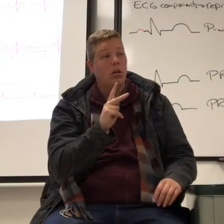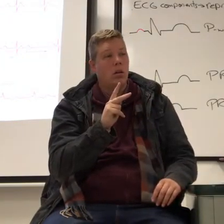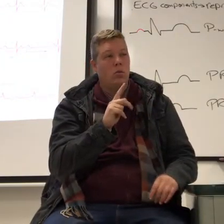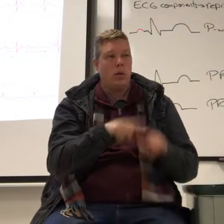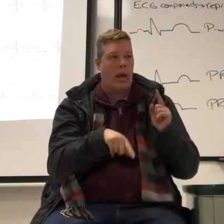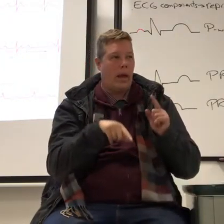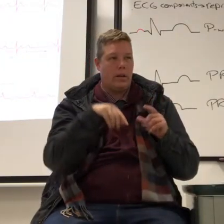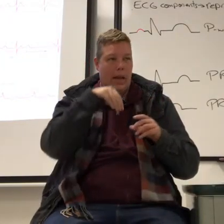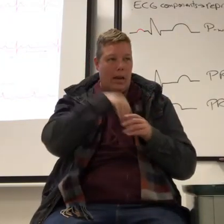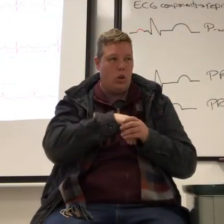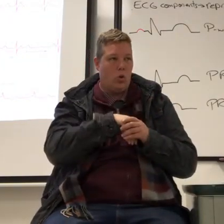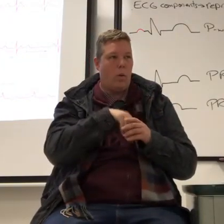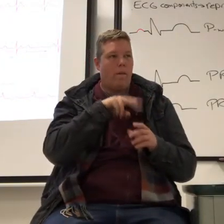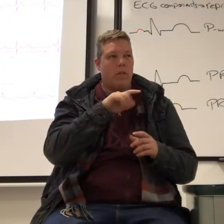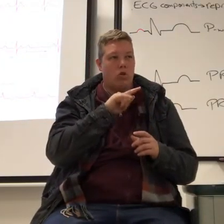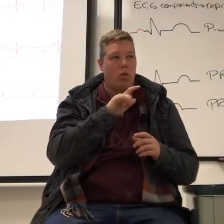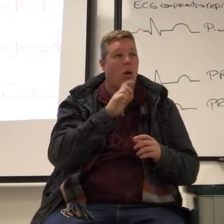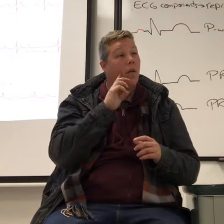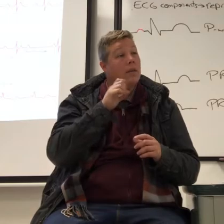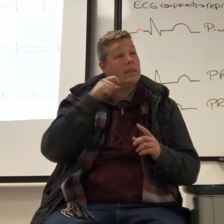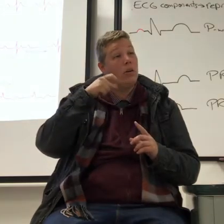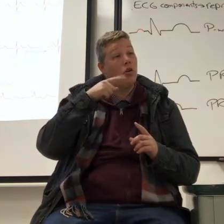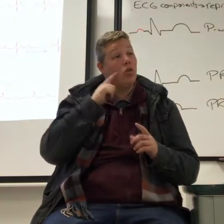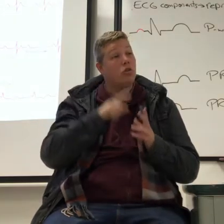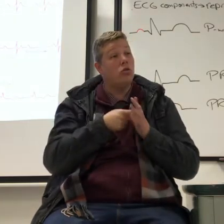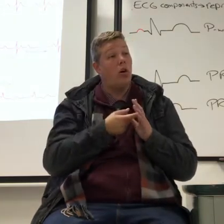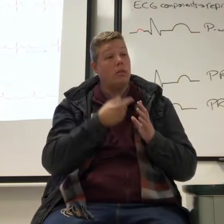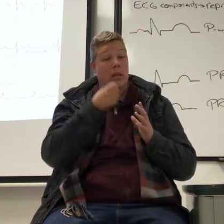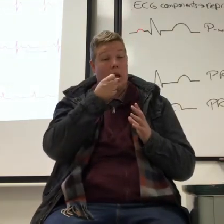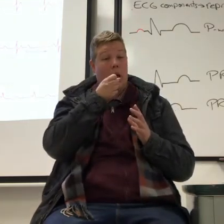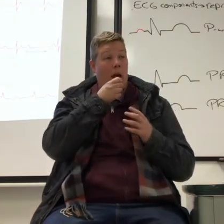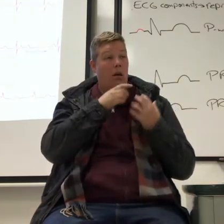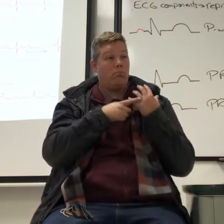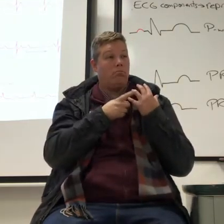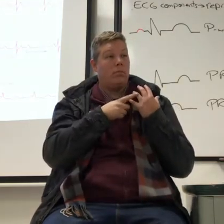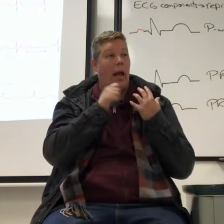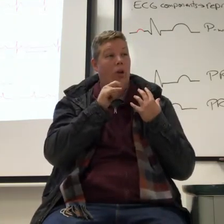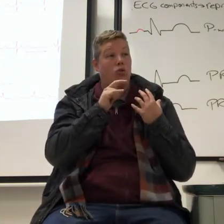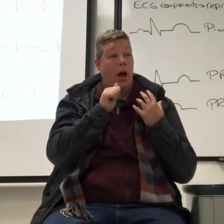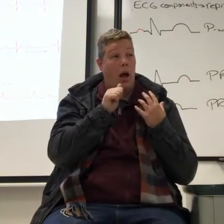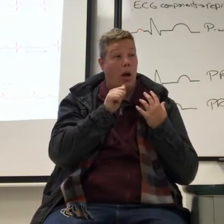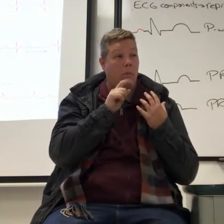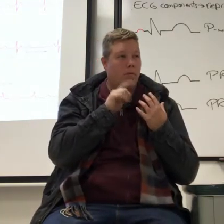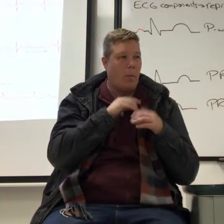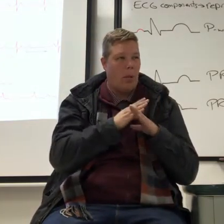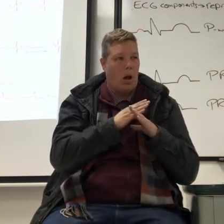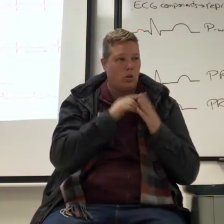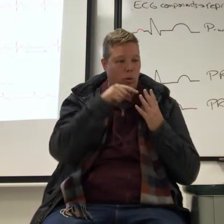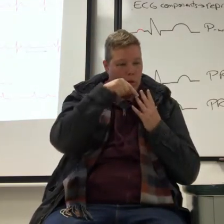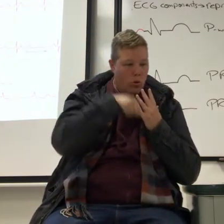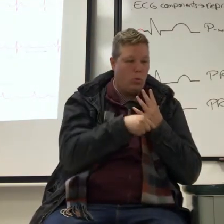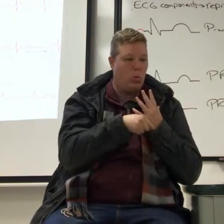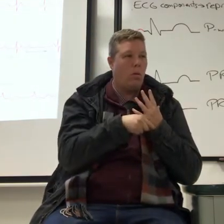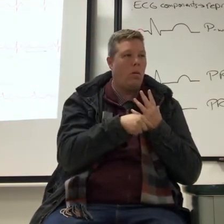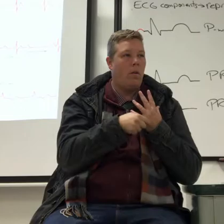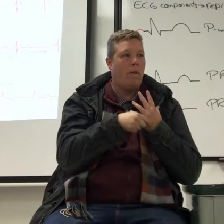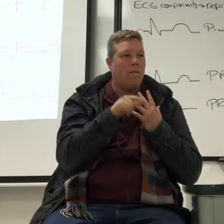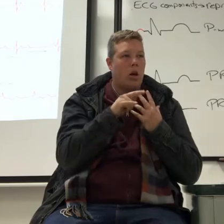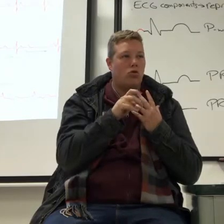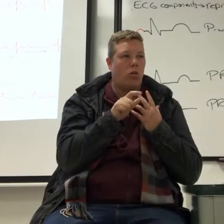The signal starts in the atria. You want it to get to the ventricles. Anything that blocks it, it could show on a